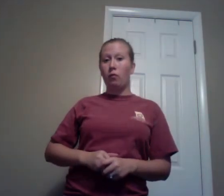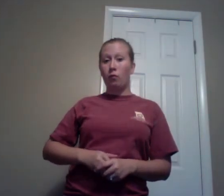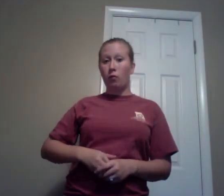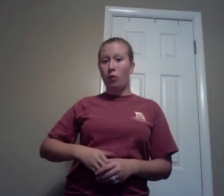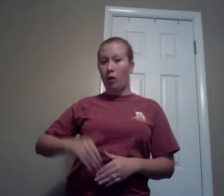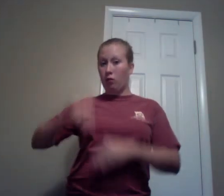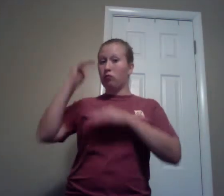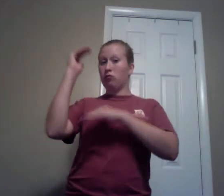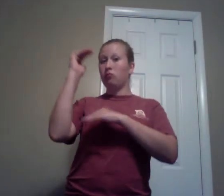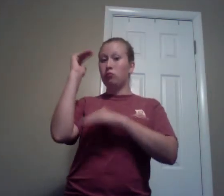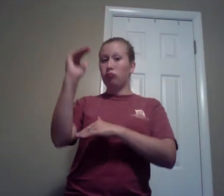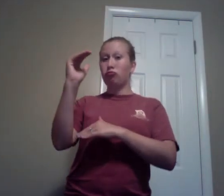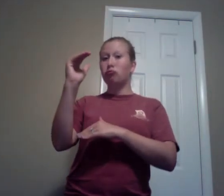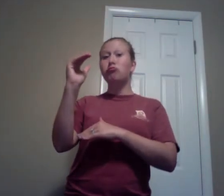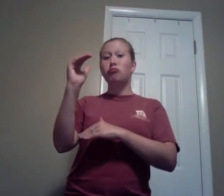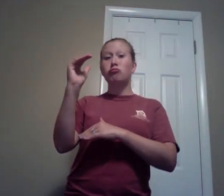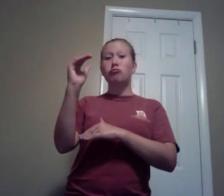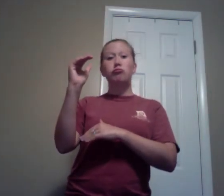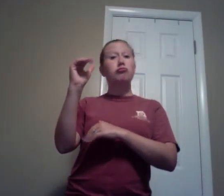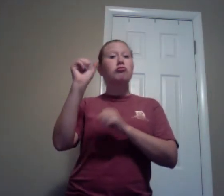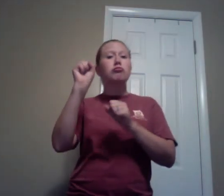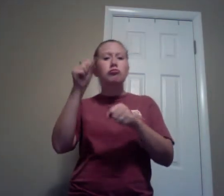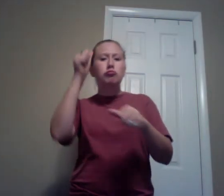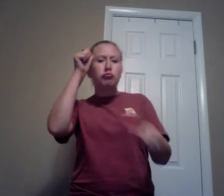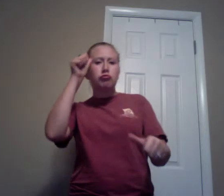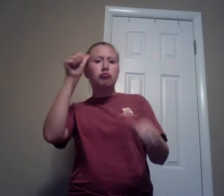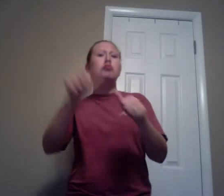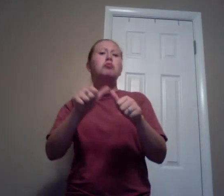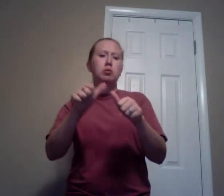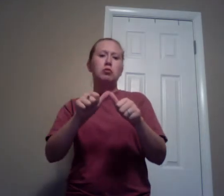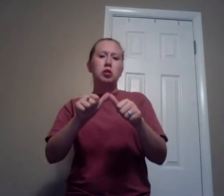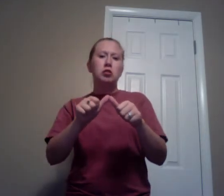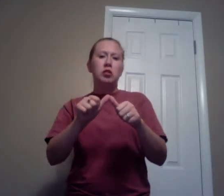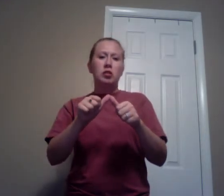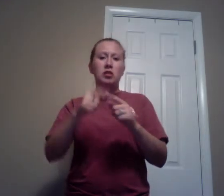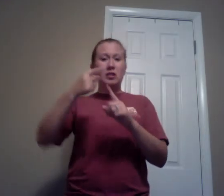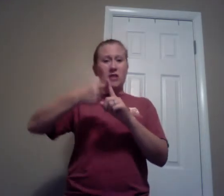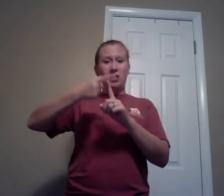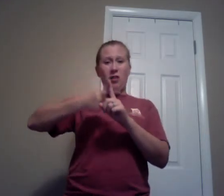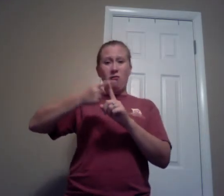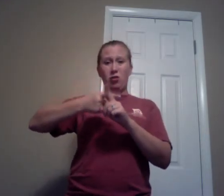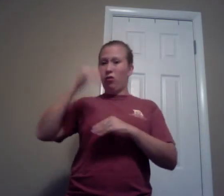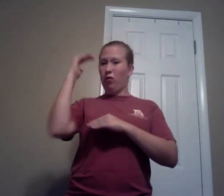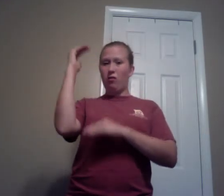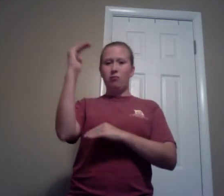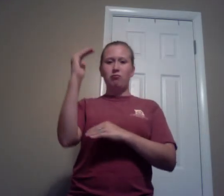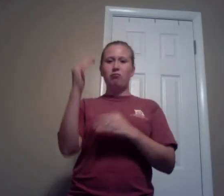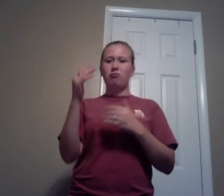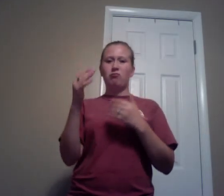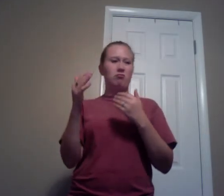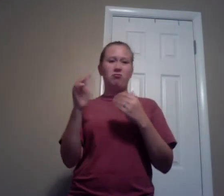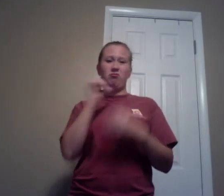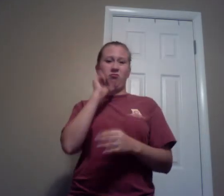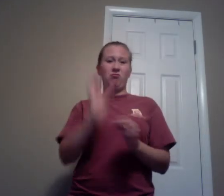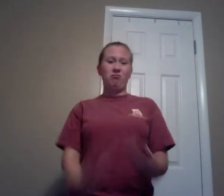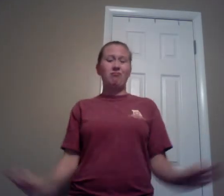One of the things is to remember that if you have it in the refrigerator and as you drink it you're getting shaking chills and it just feels too cold